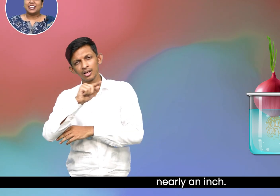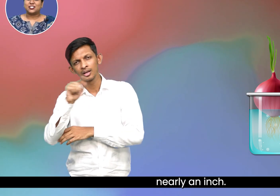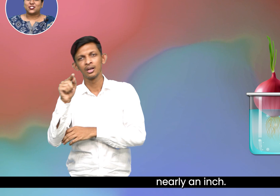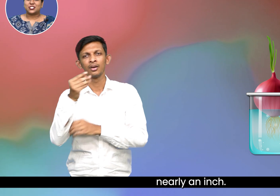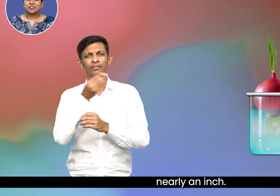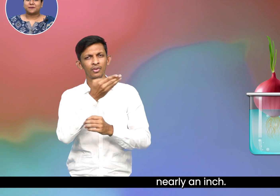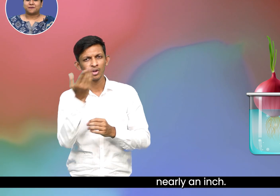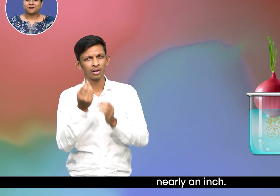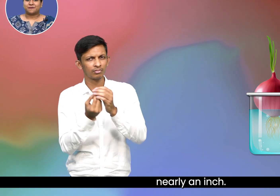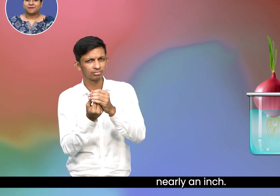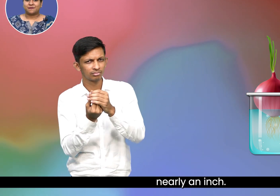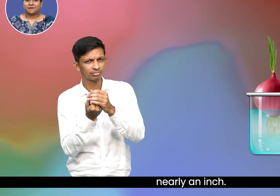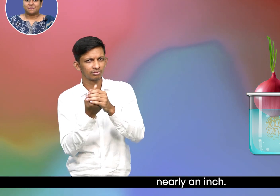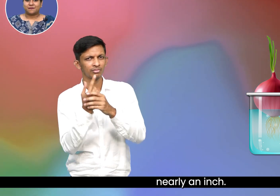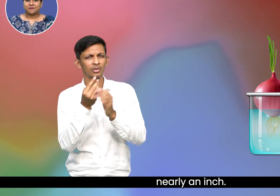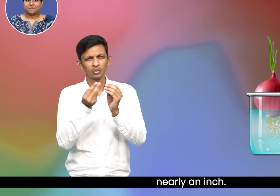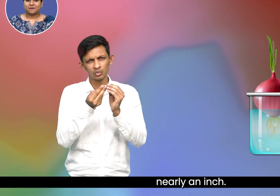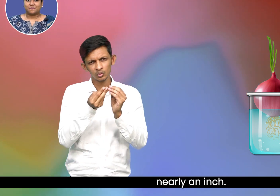nearly an inch.